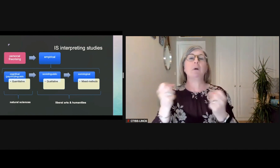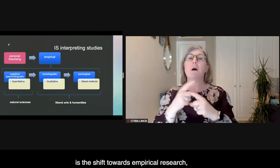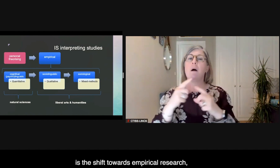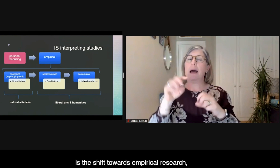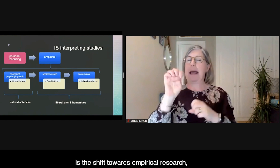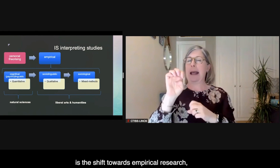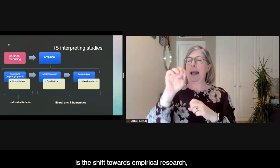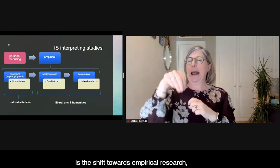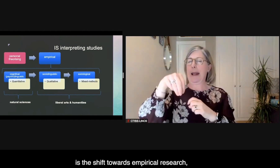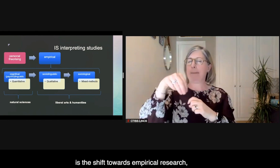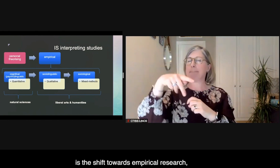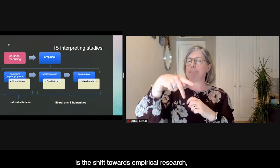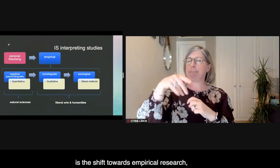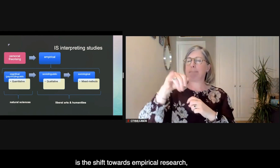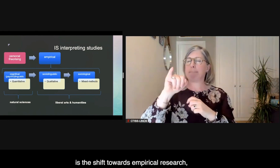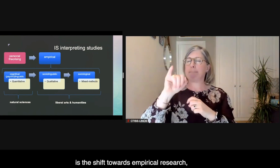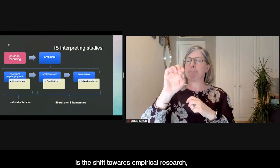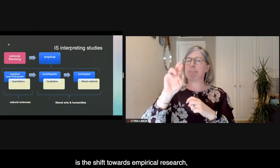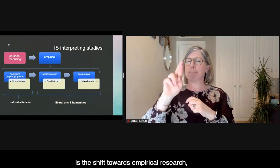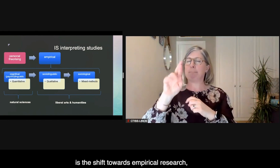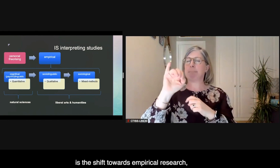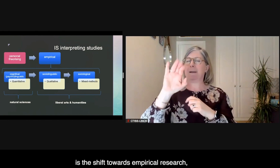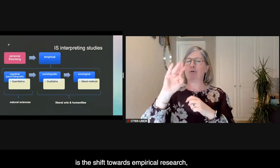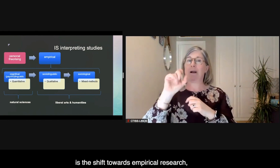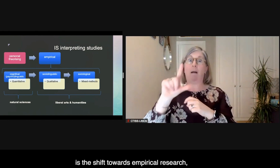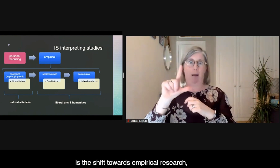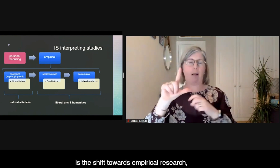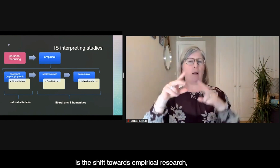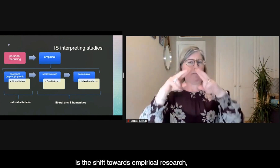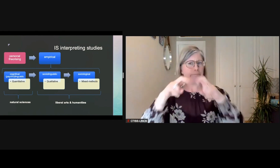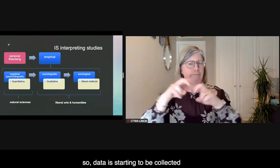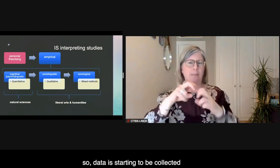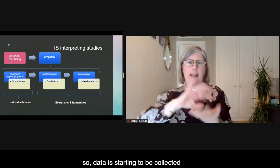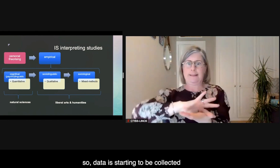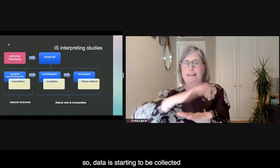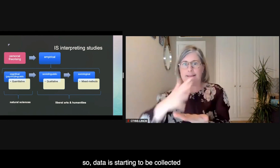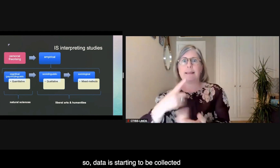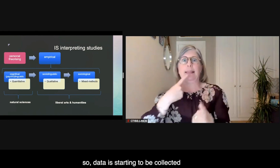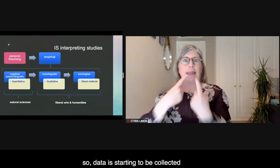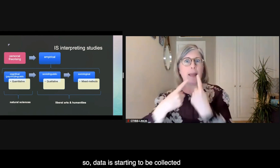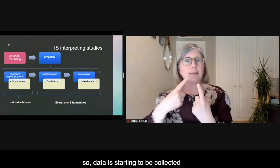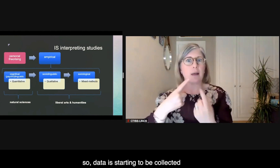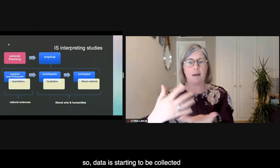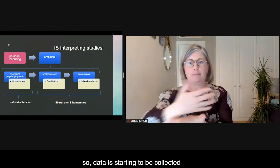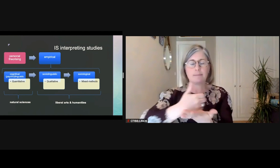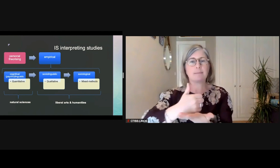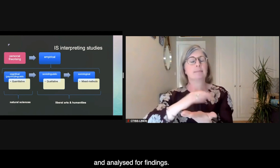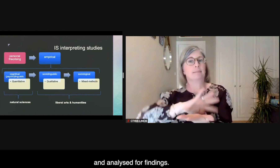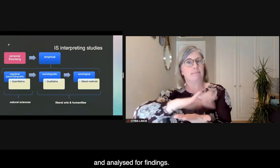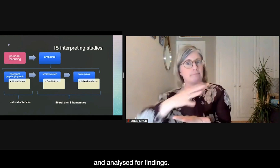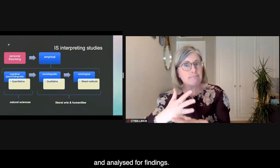towards empirical research, so data is starting to be collected and analyzed for findings.